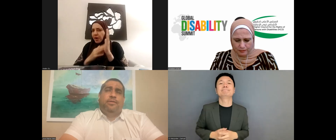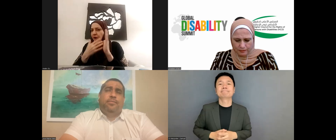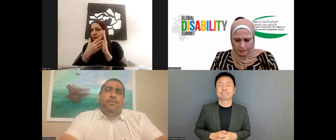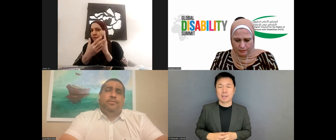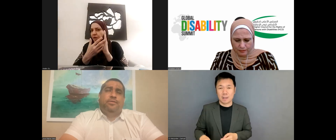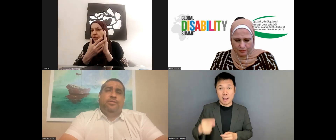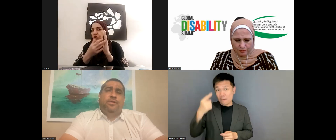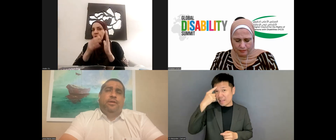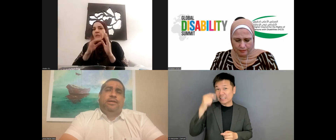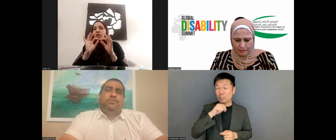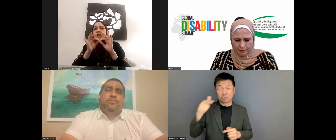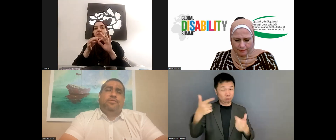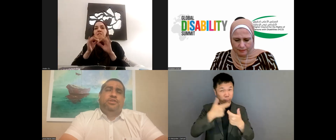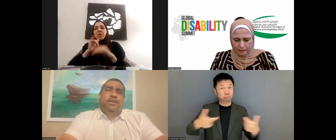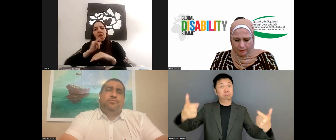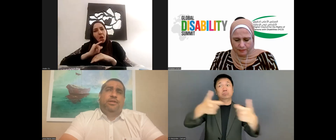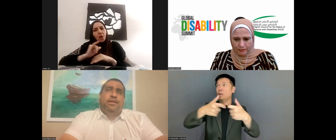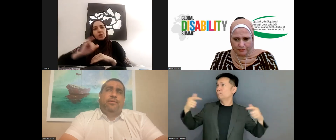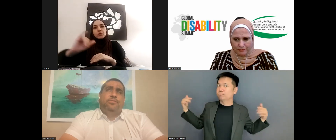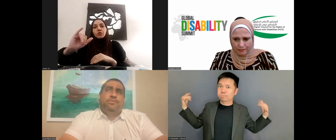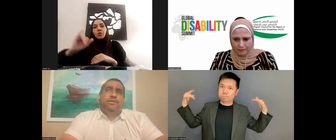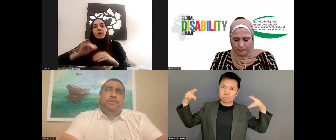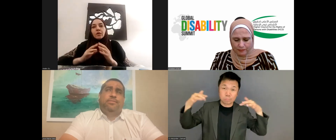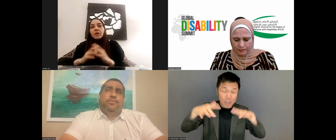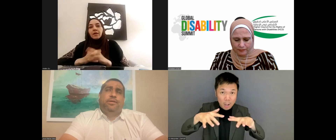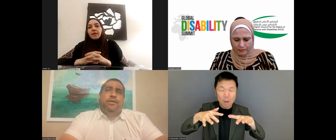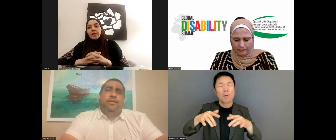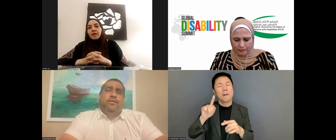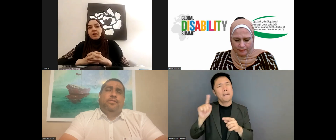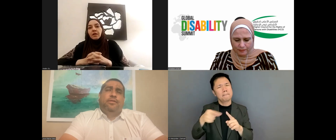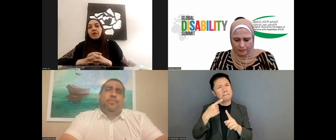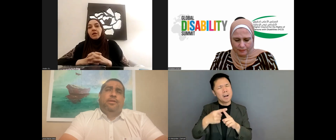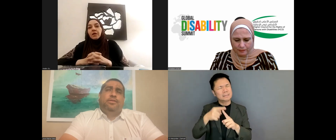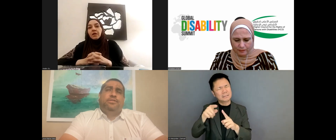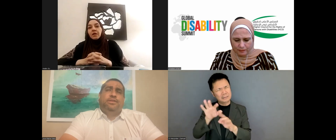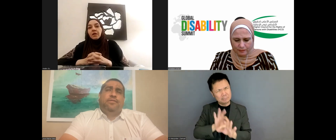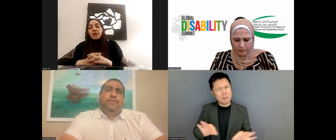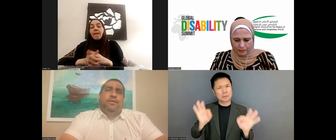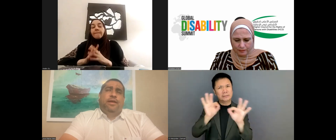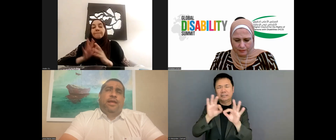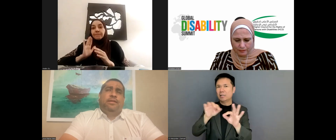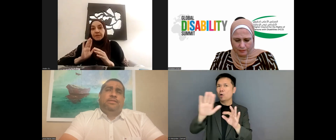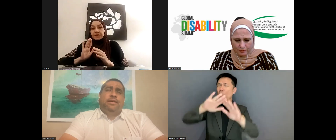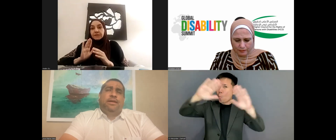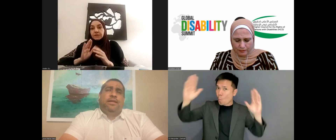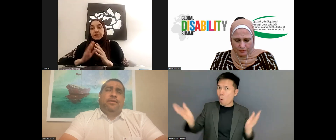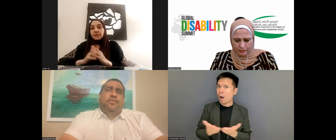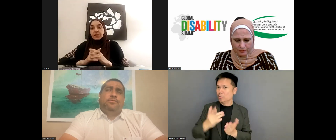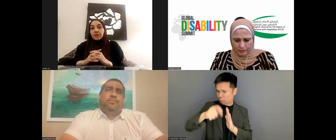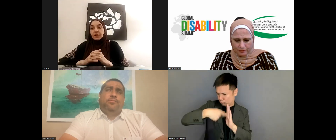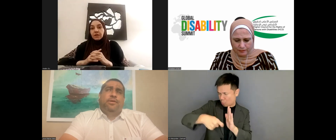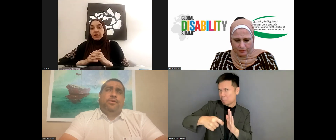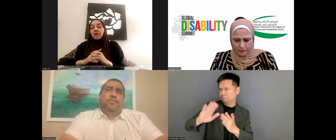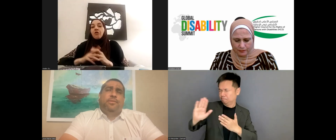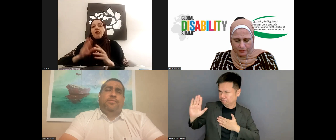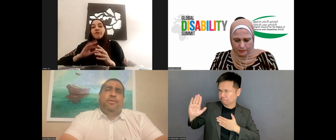global gathering, but also a tool for change. When Alia was presenting about the global initiative, and